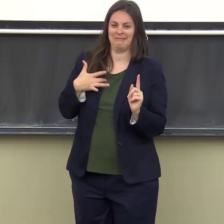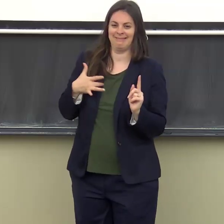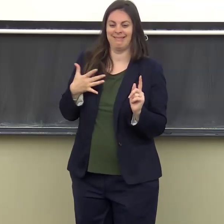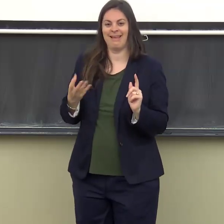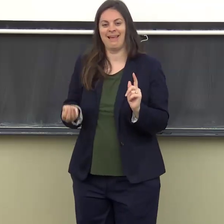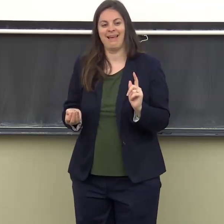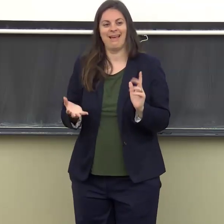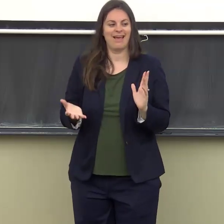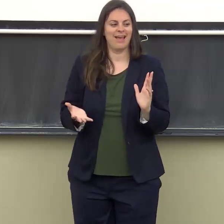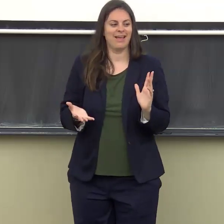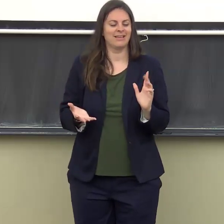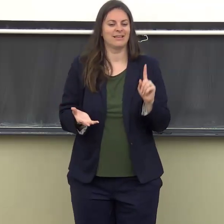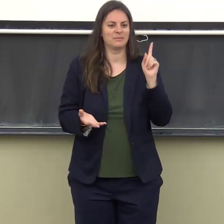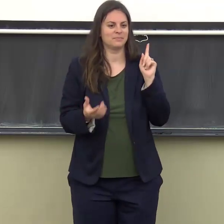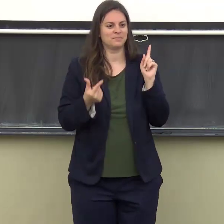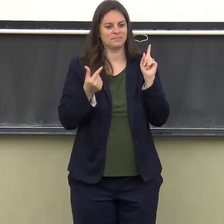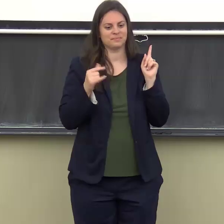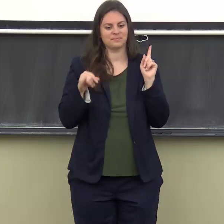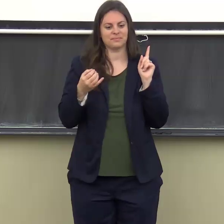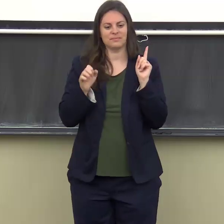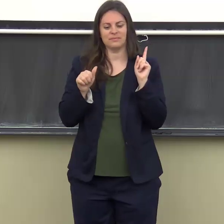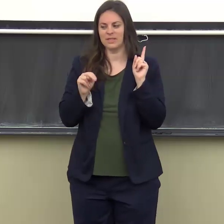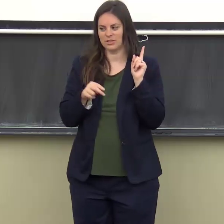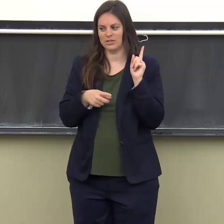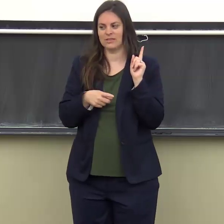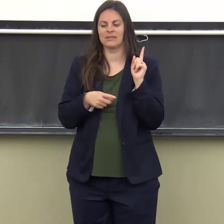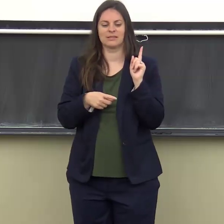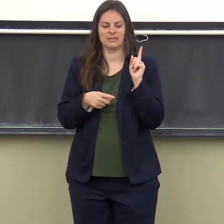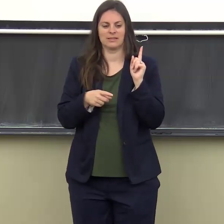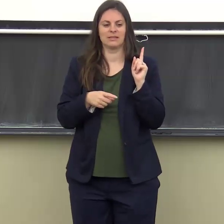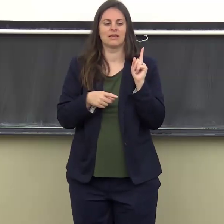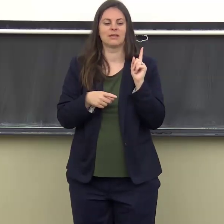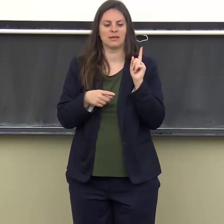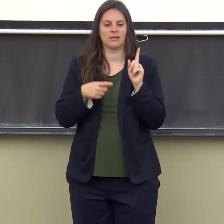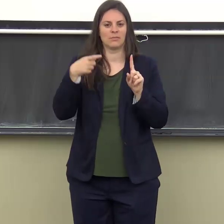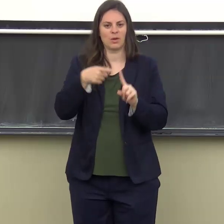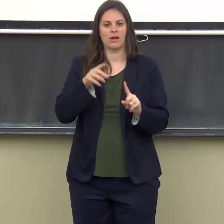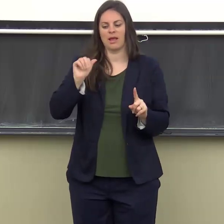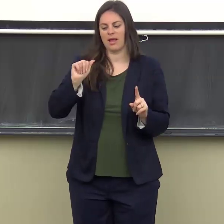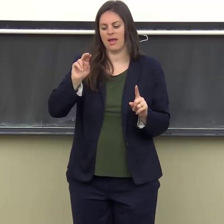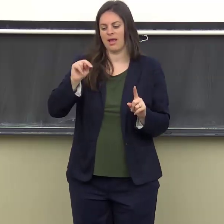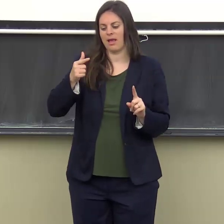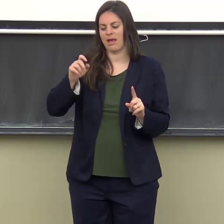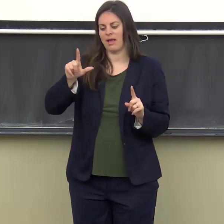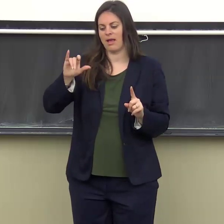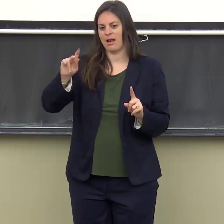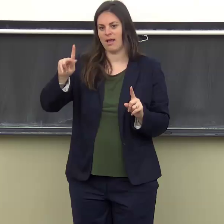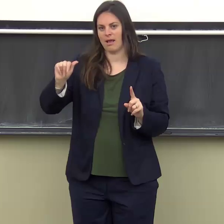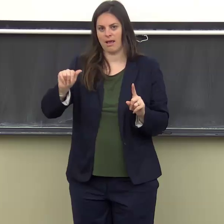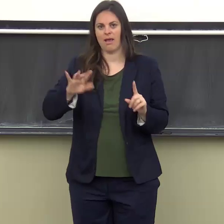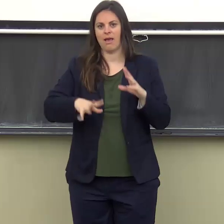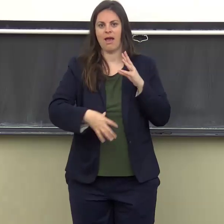also Jean pointed out that Angelica added a whole bunch of questions that we can